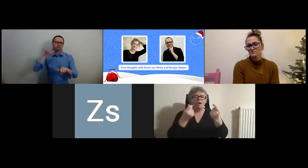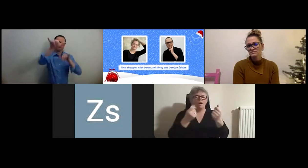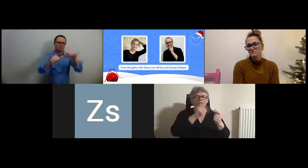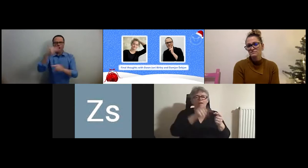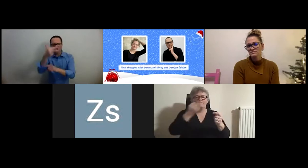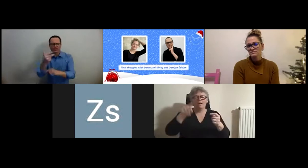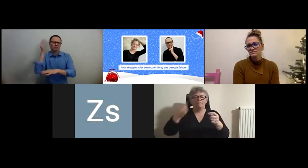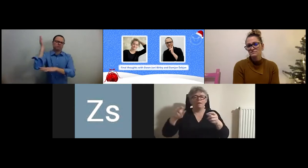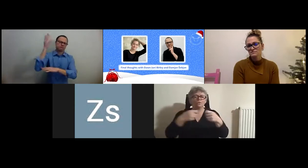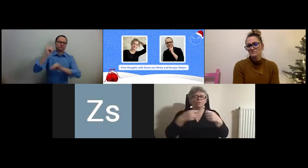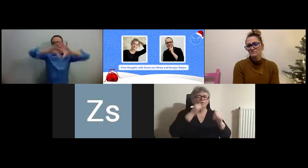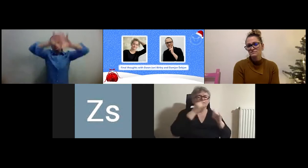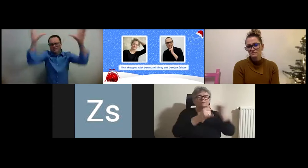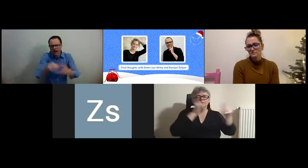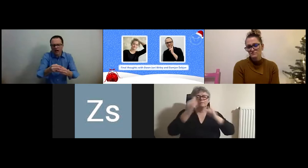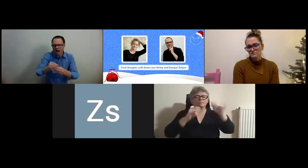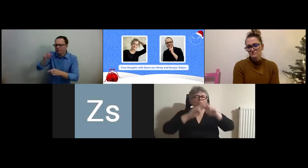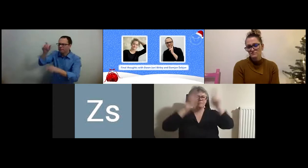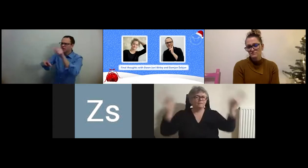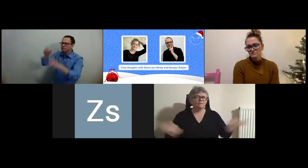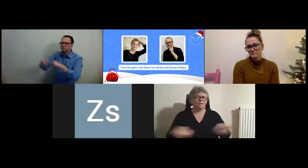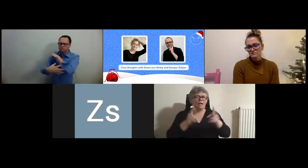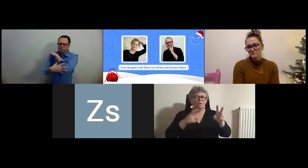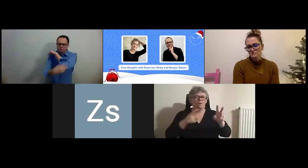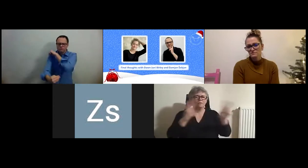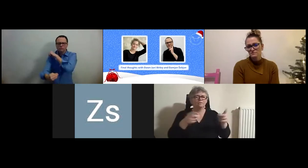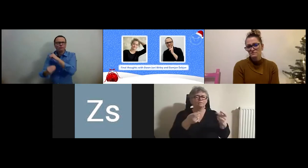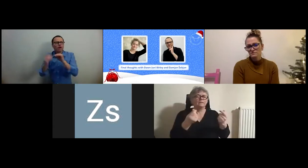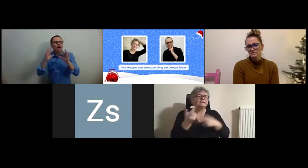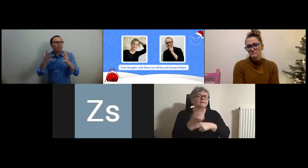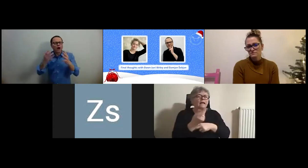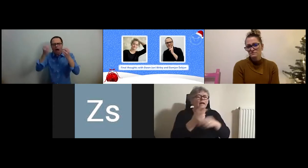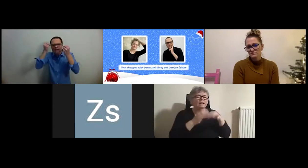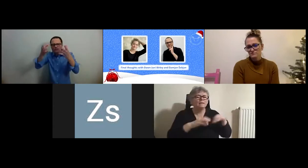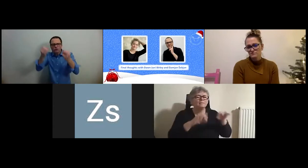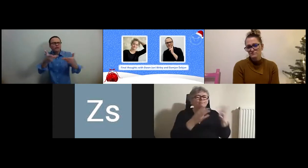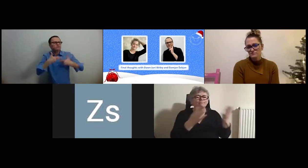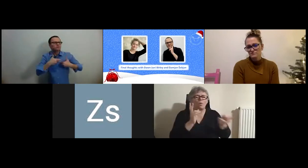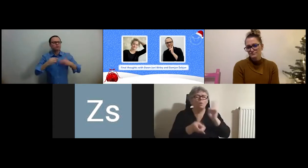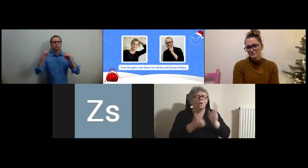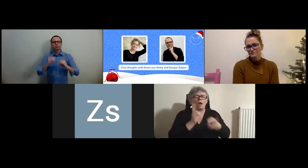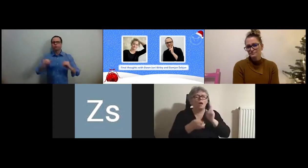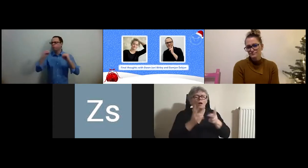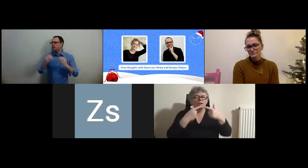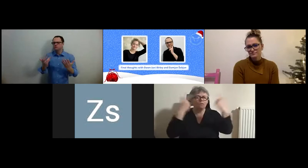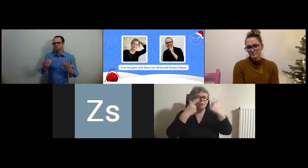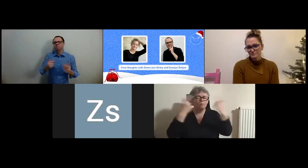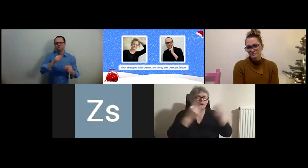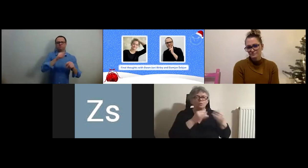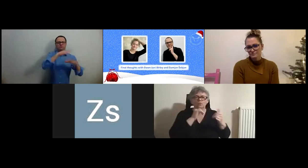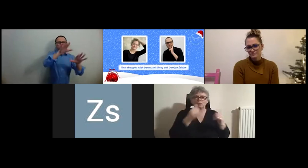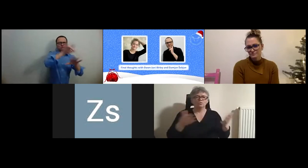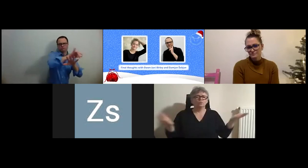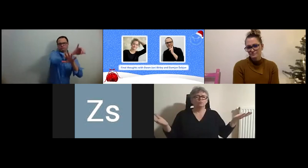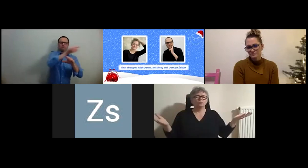WFD events every 4 years. And those people who can afford it are able to travel. On a European